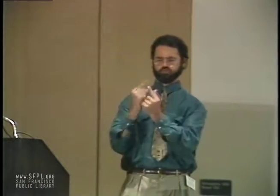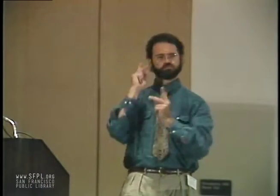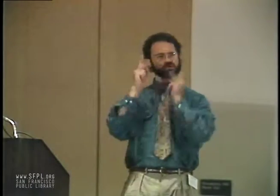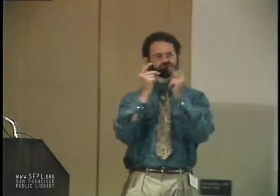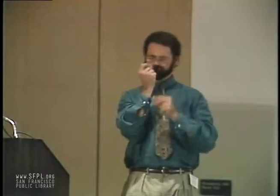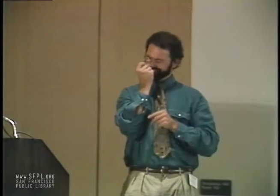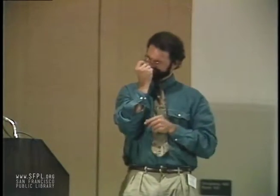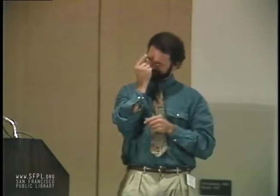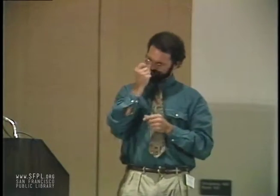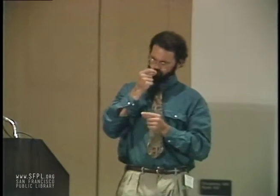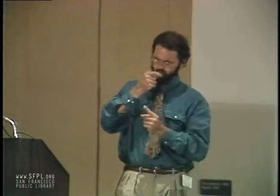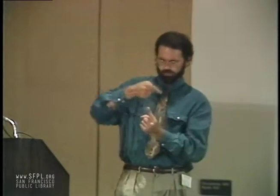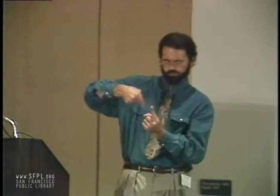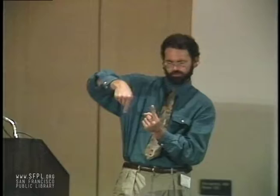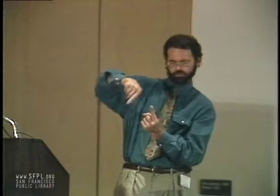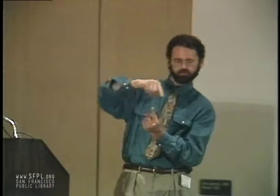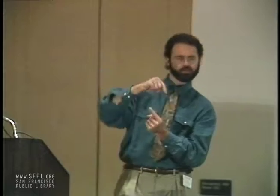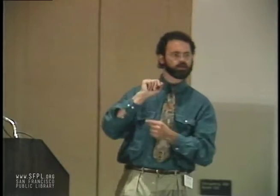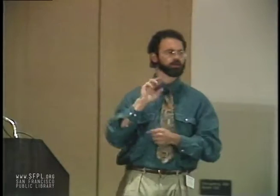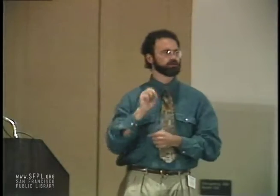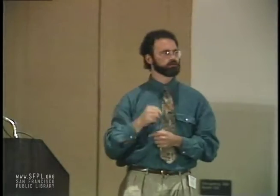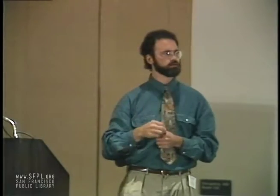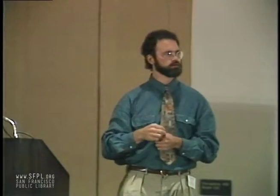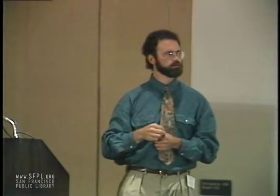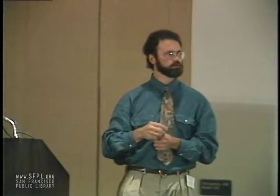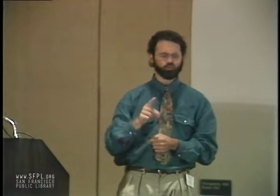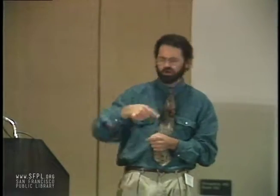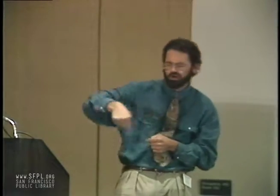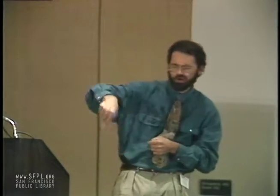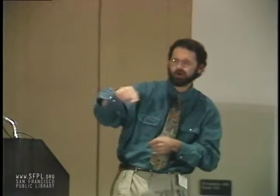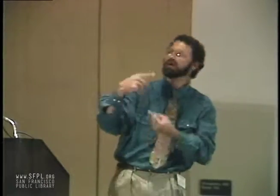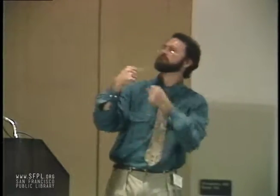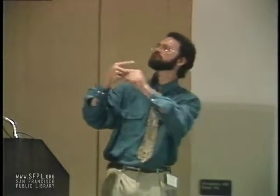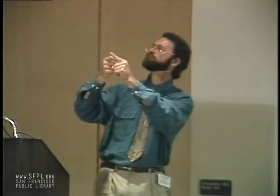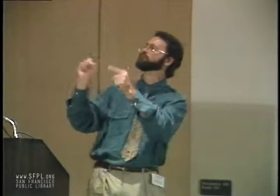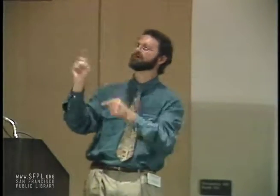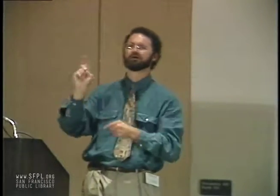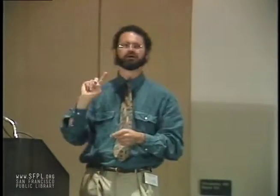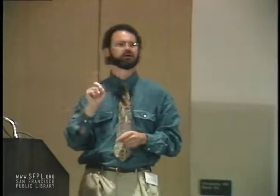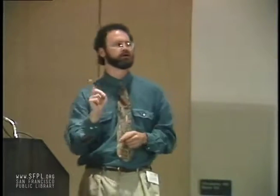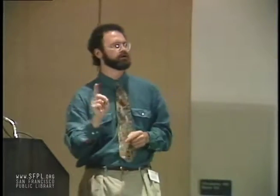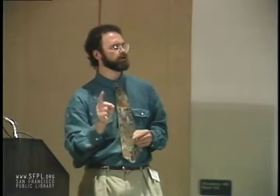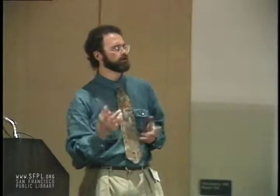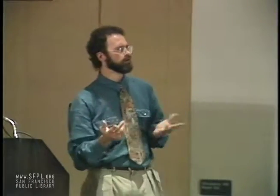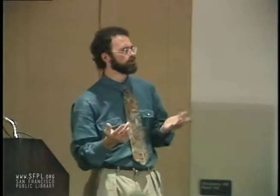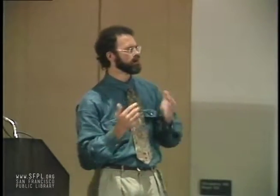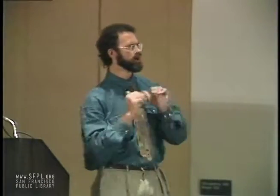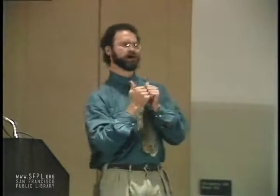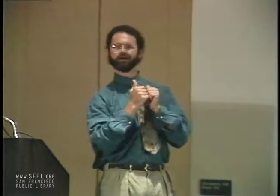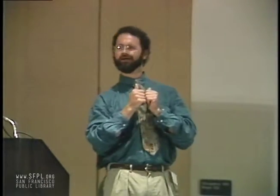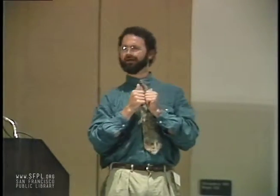Myths help groups understand each other and who they are in the world. Where do we come from?